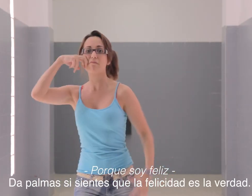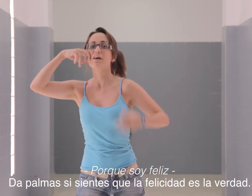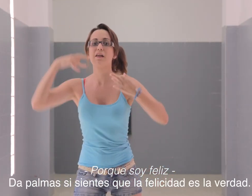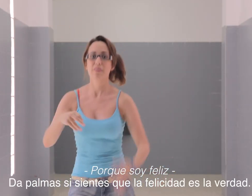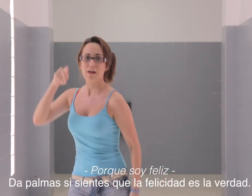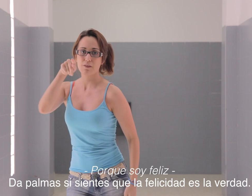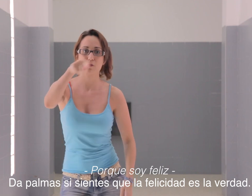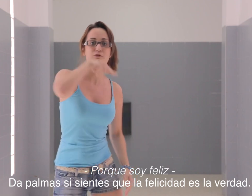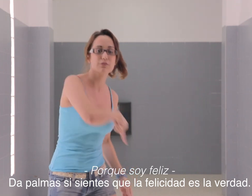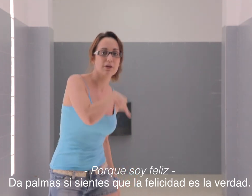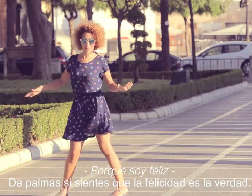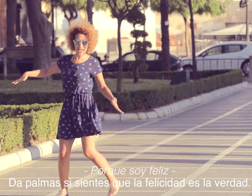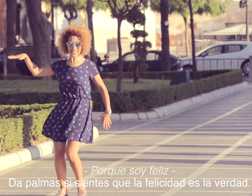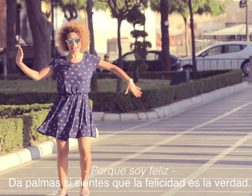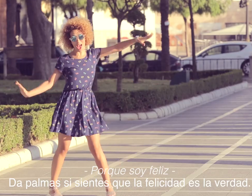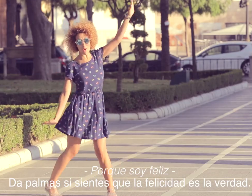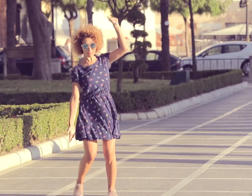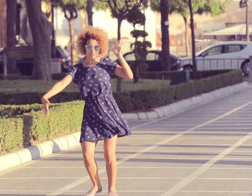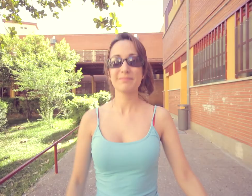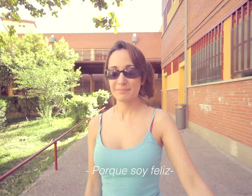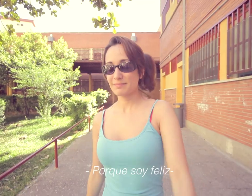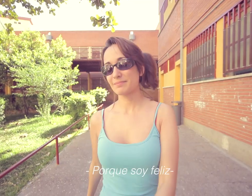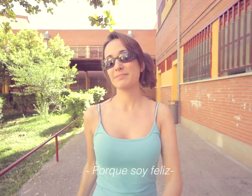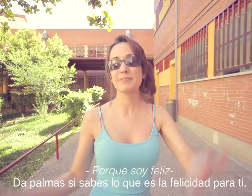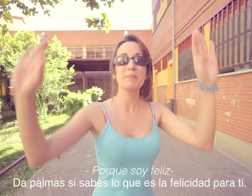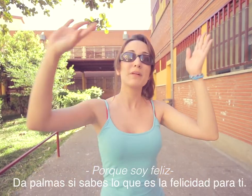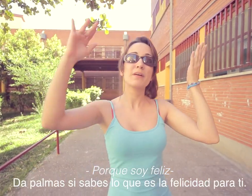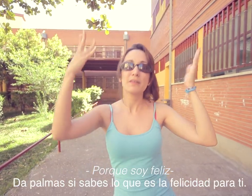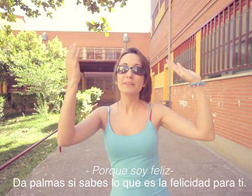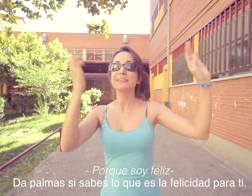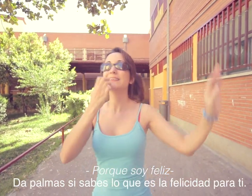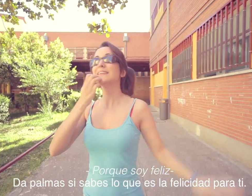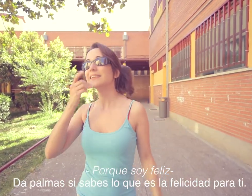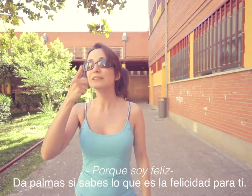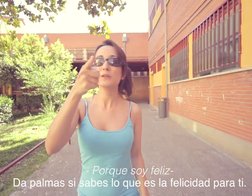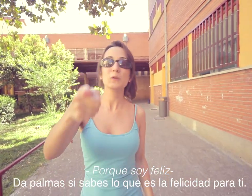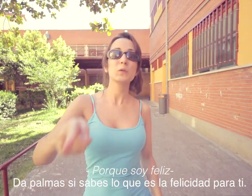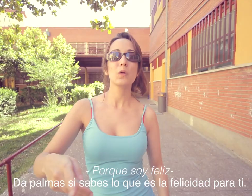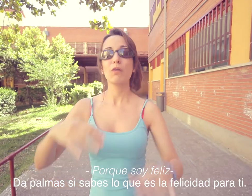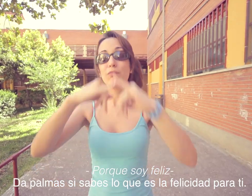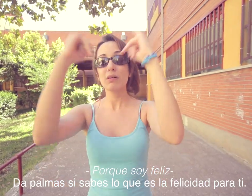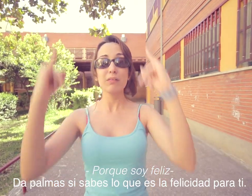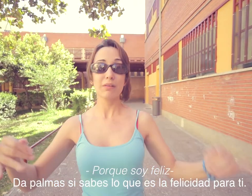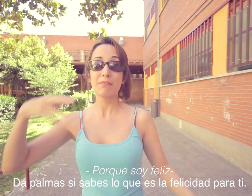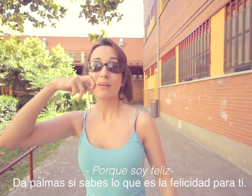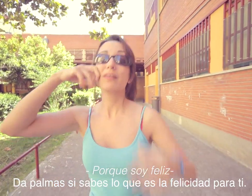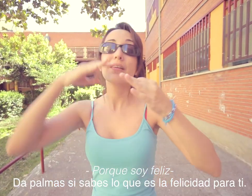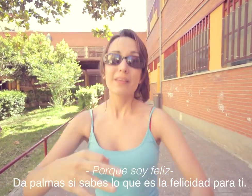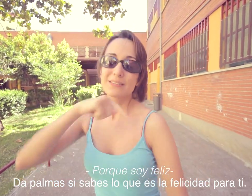like happiness is the truth Because I'm happy Clap along if you know what happiness is to